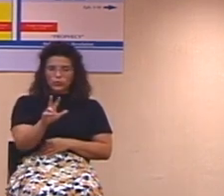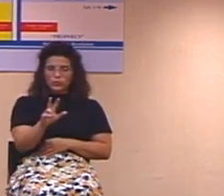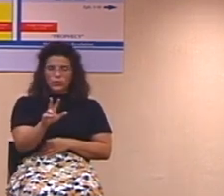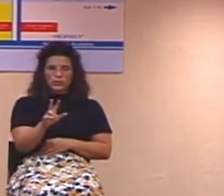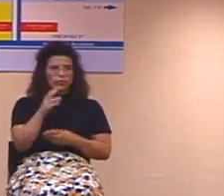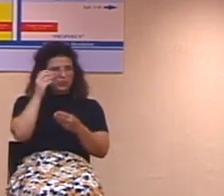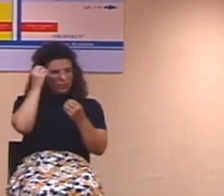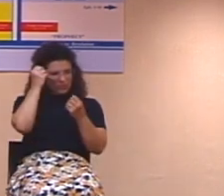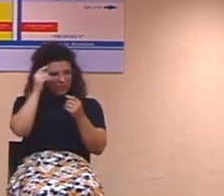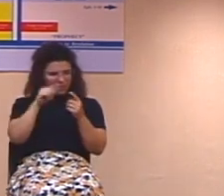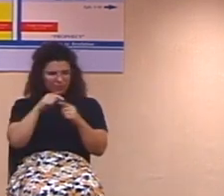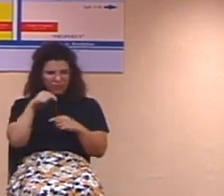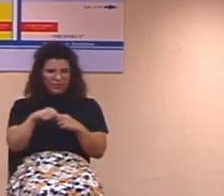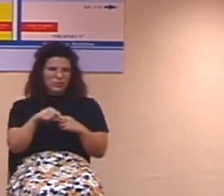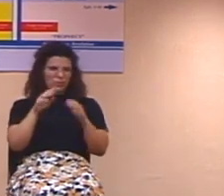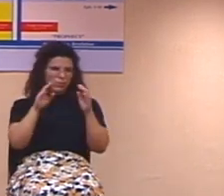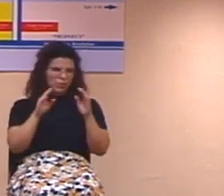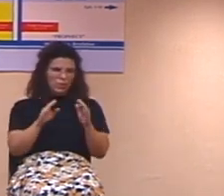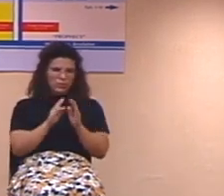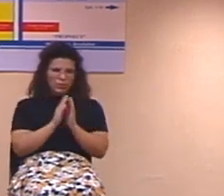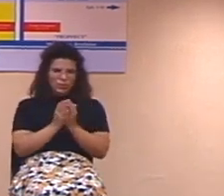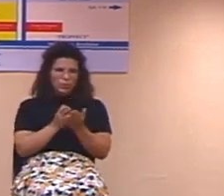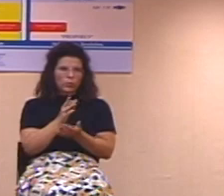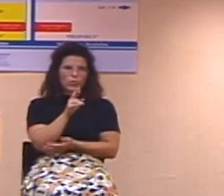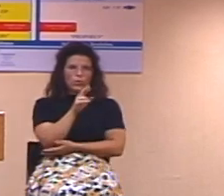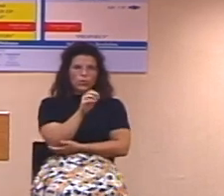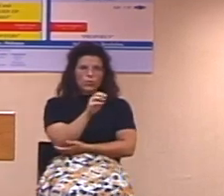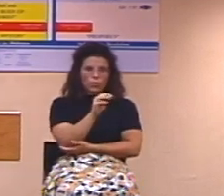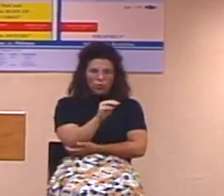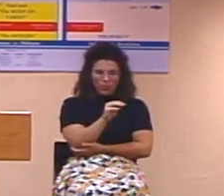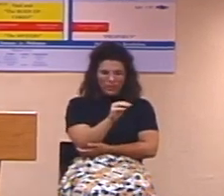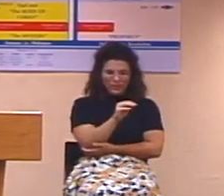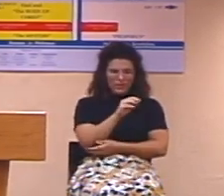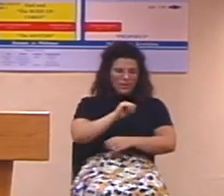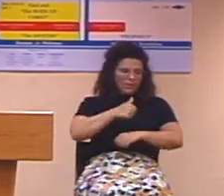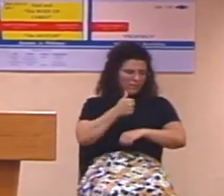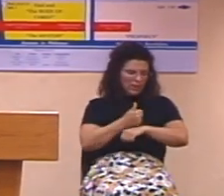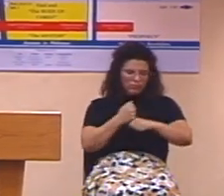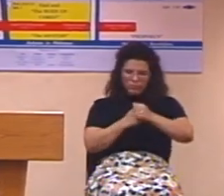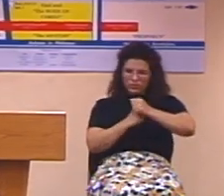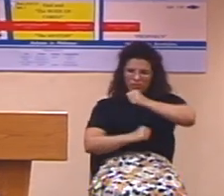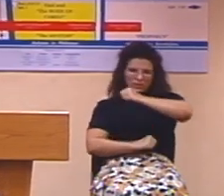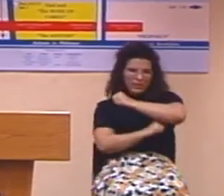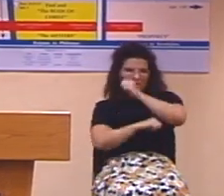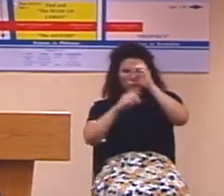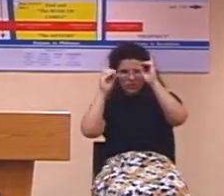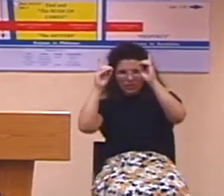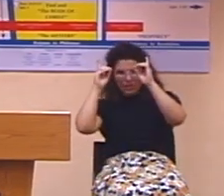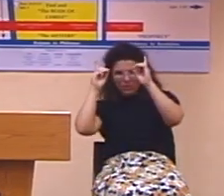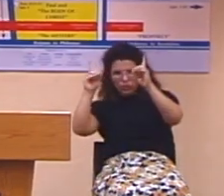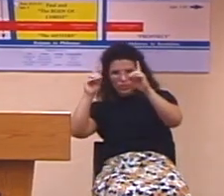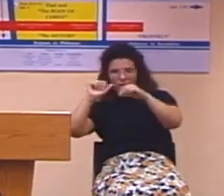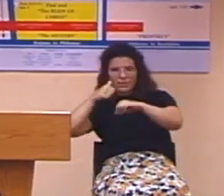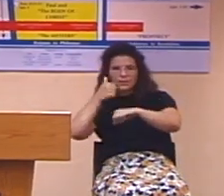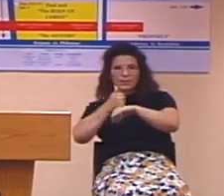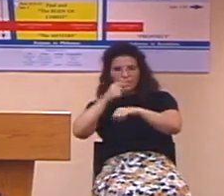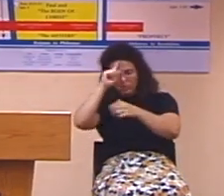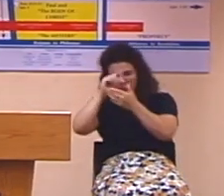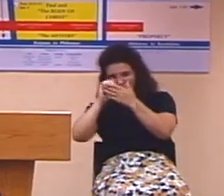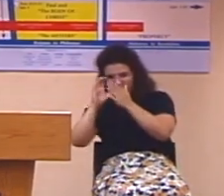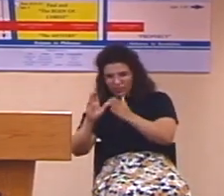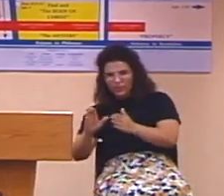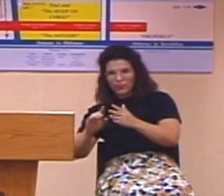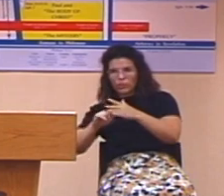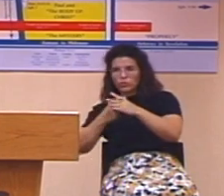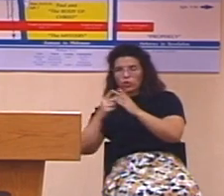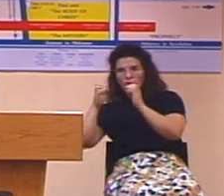think about this. Here's the wonderful book of Romans. Foundational doctrine. Establishing the believer. Starting